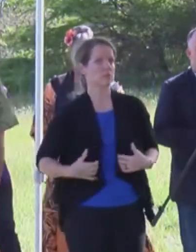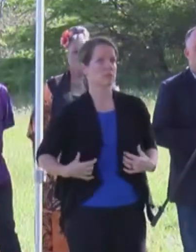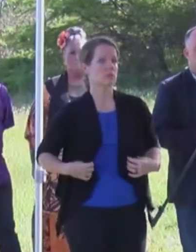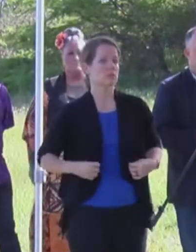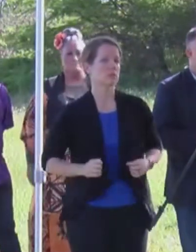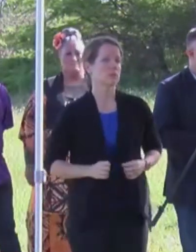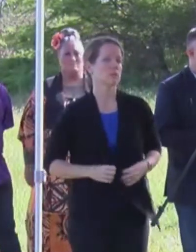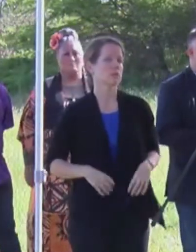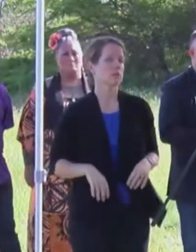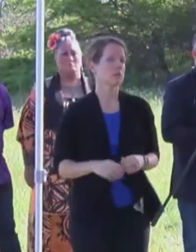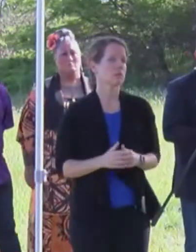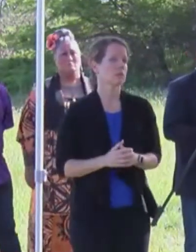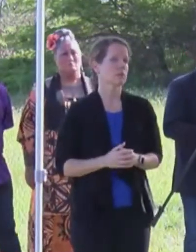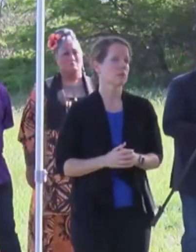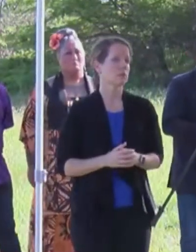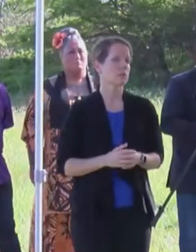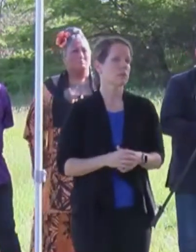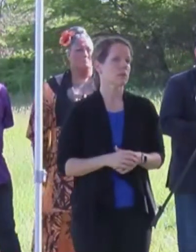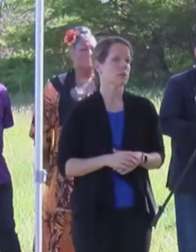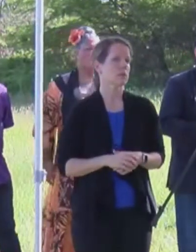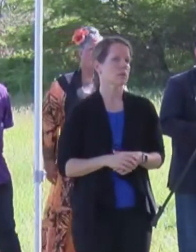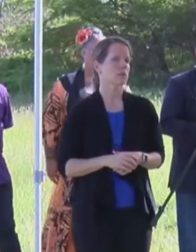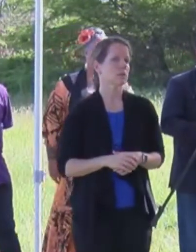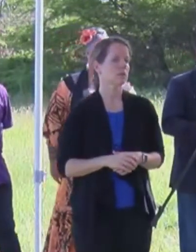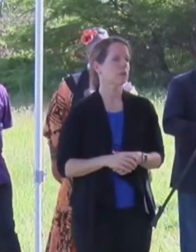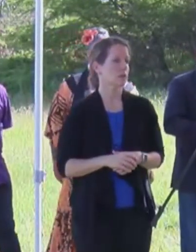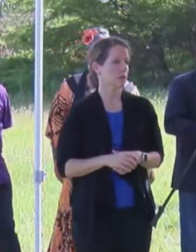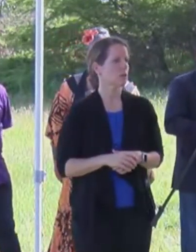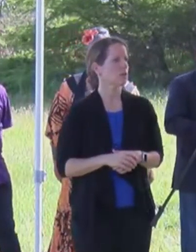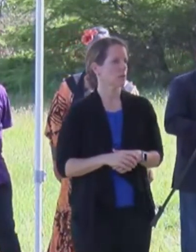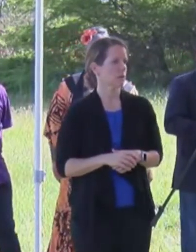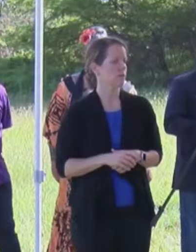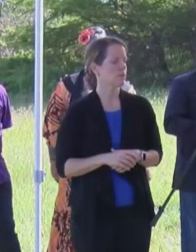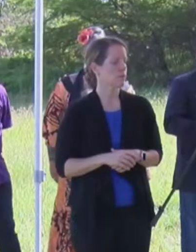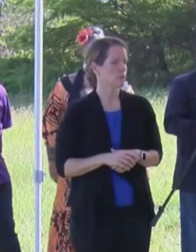Can you tell us if we have a government shutdown, how that might affect